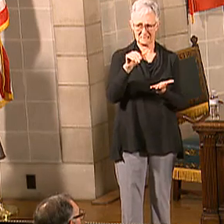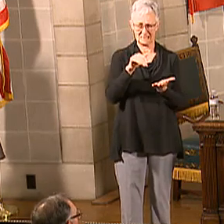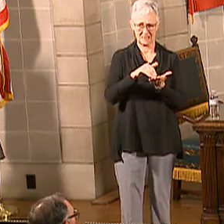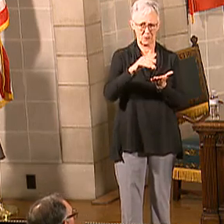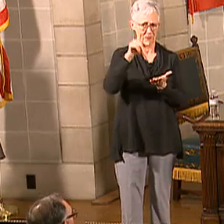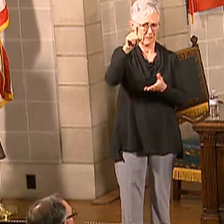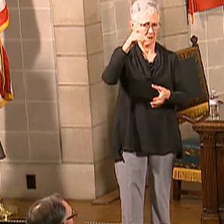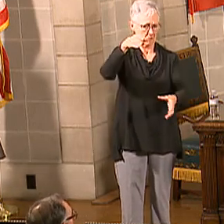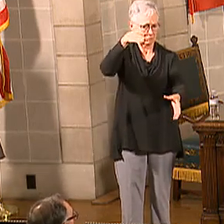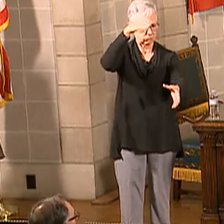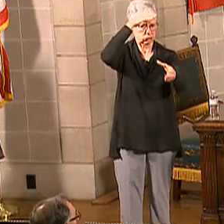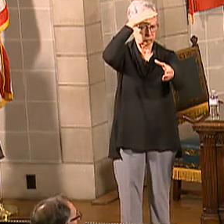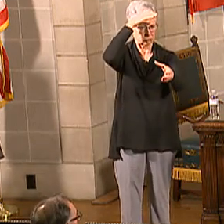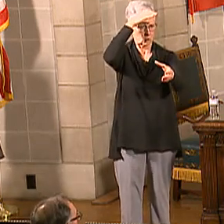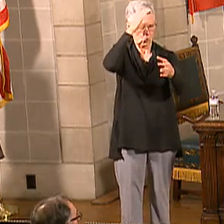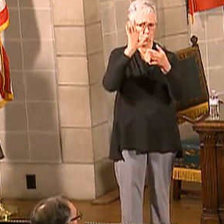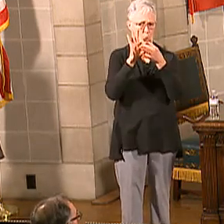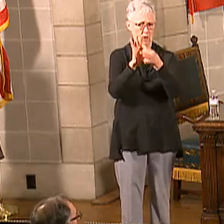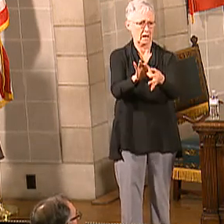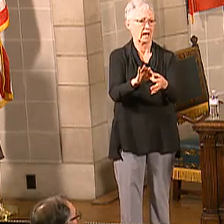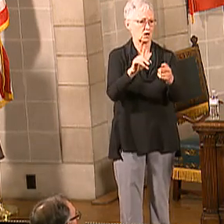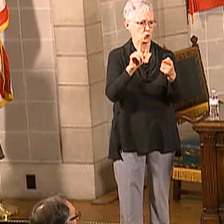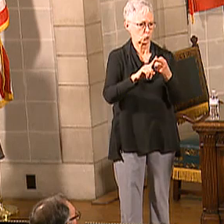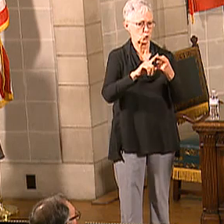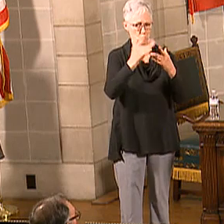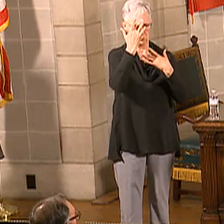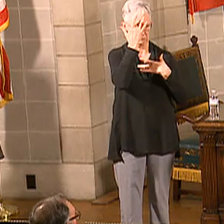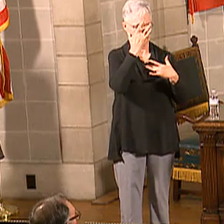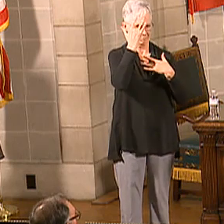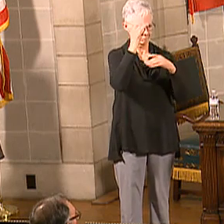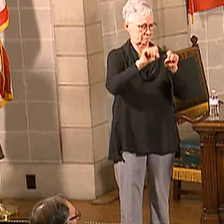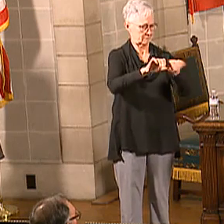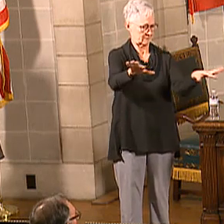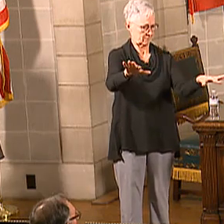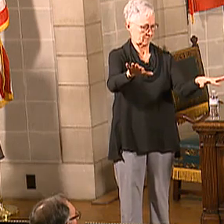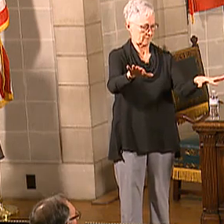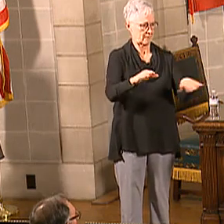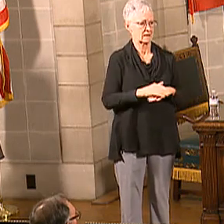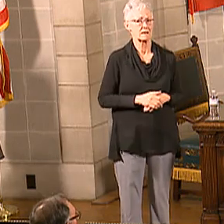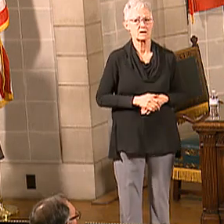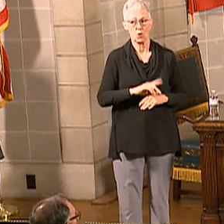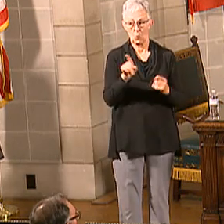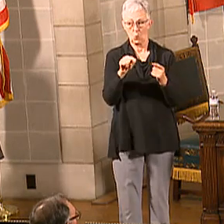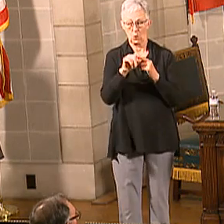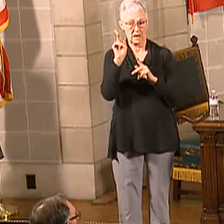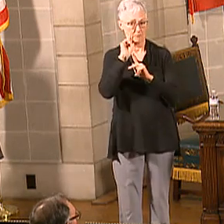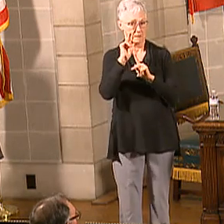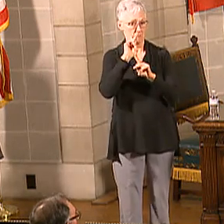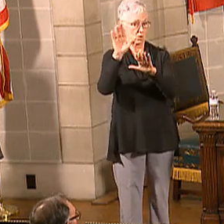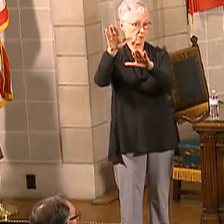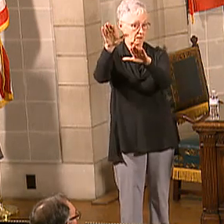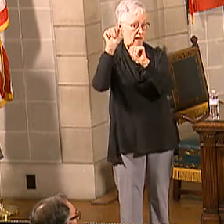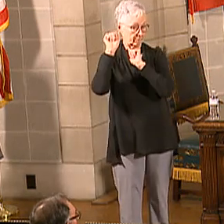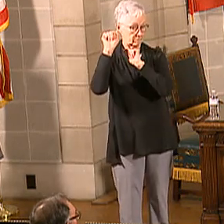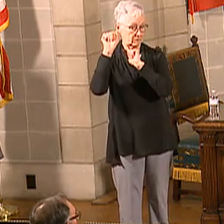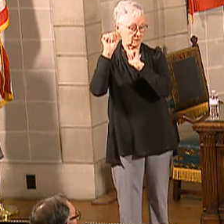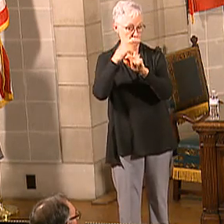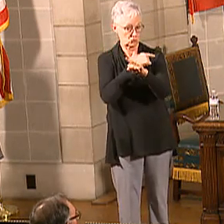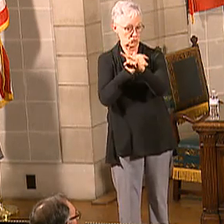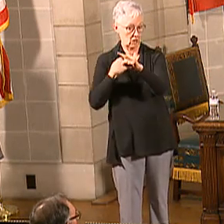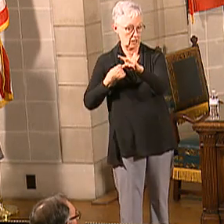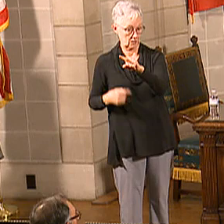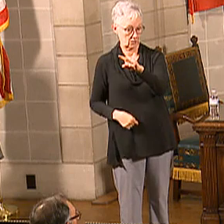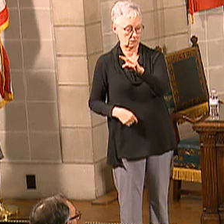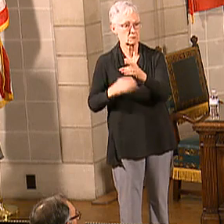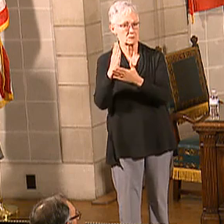happened when the United States was evacuating Americans out of China, they went to military bases or they came to UNMC,